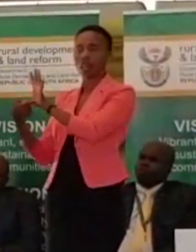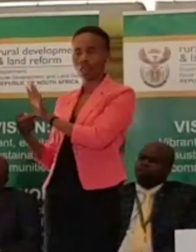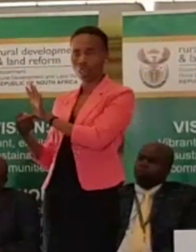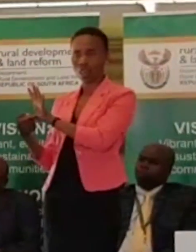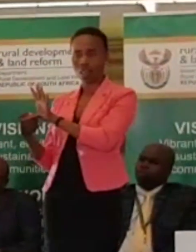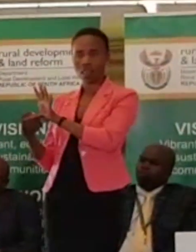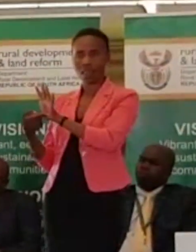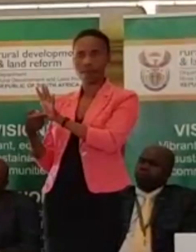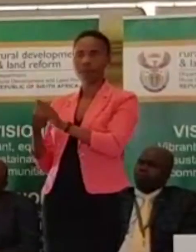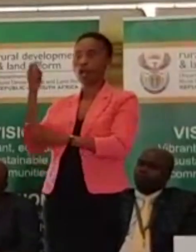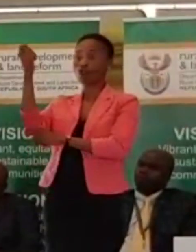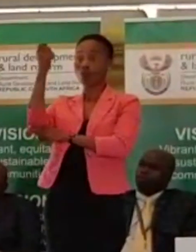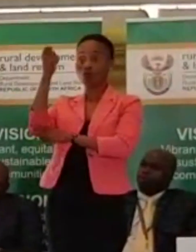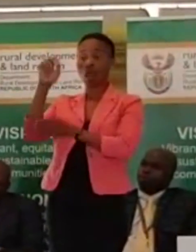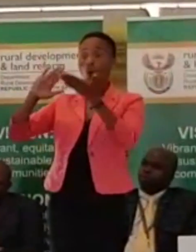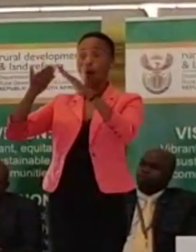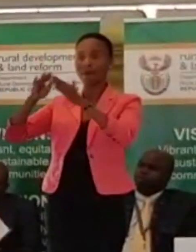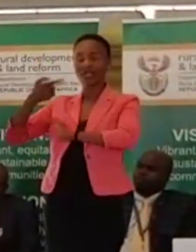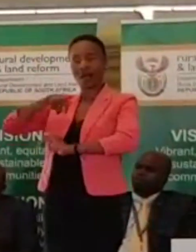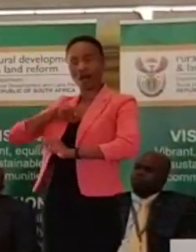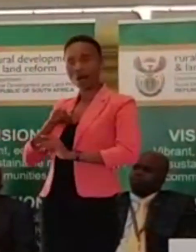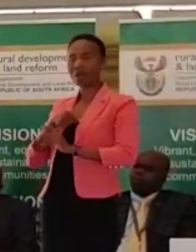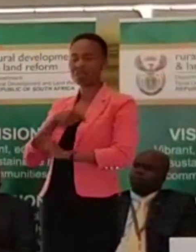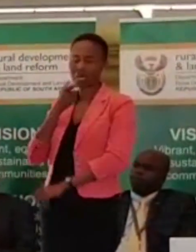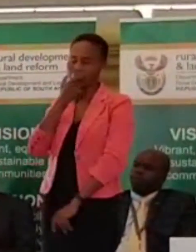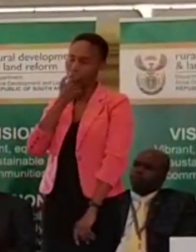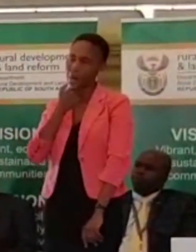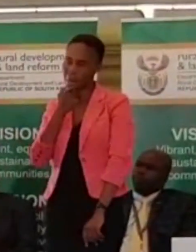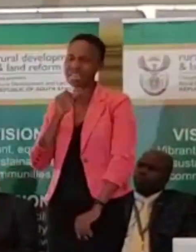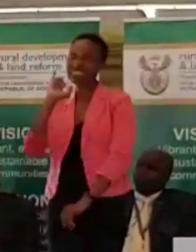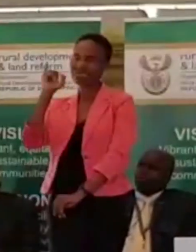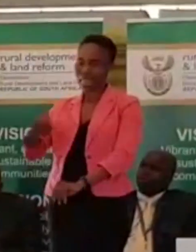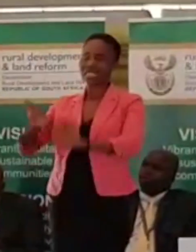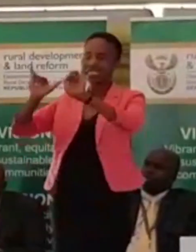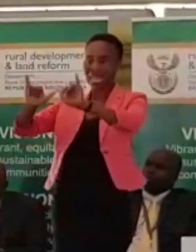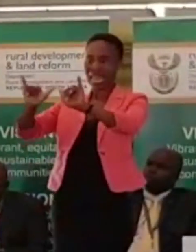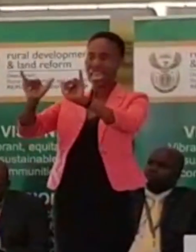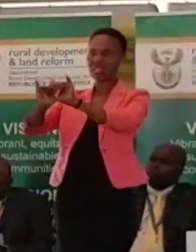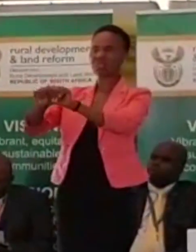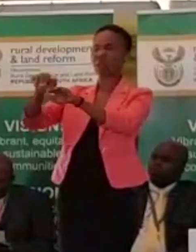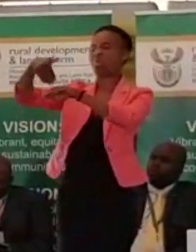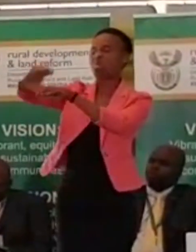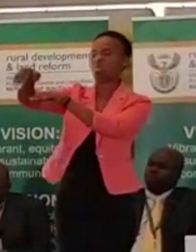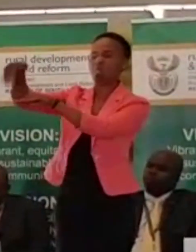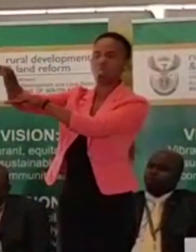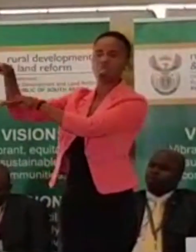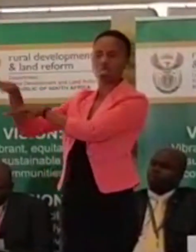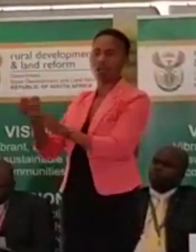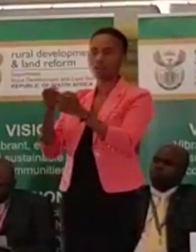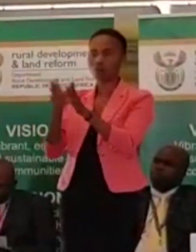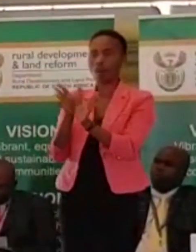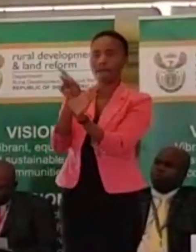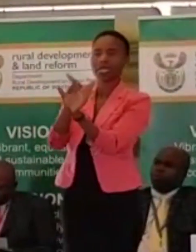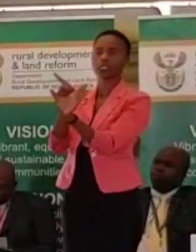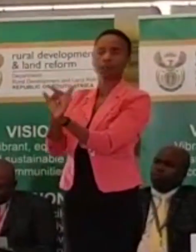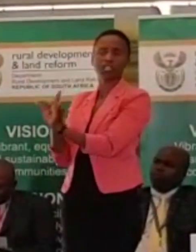Our rural communities sadly remain the most excluded from participation